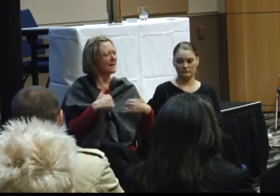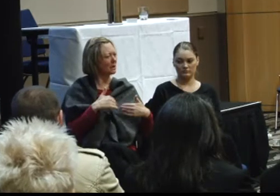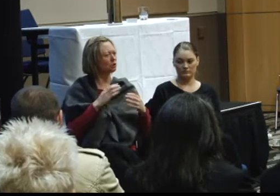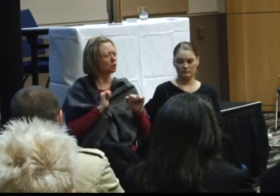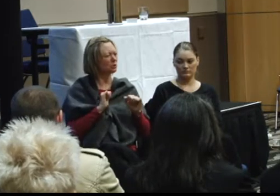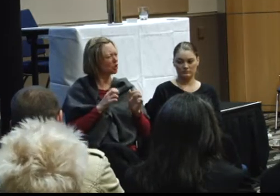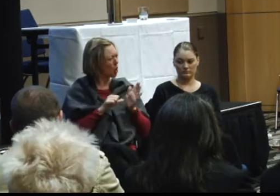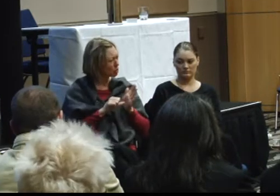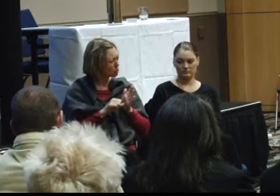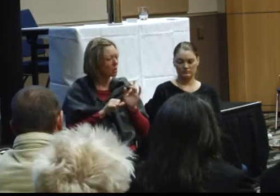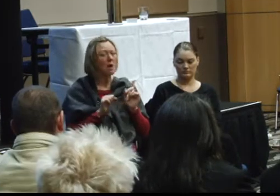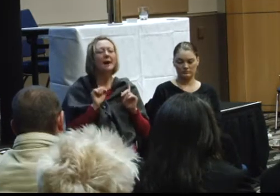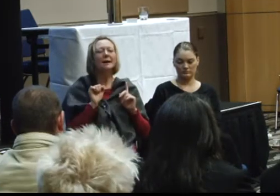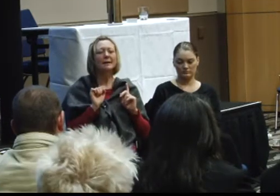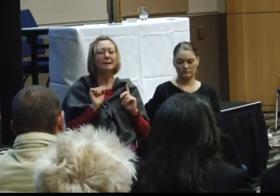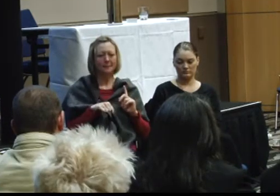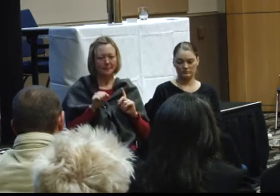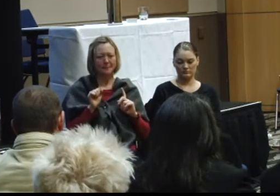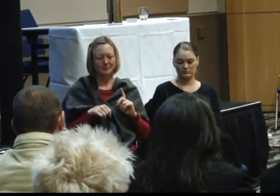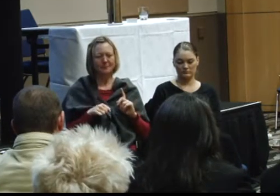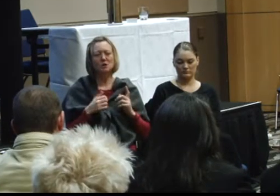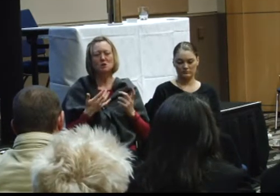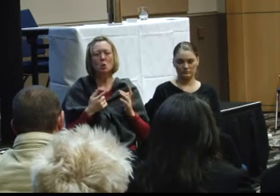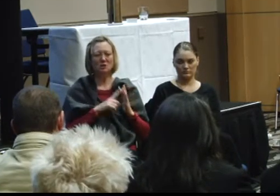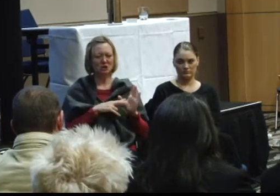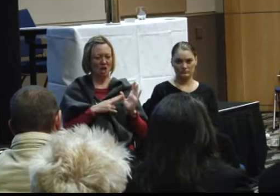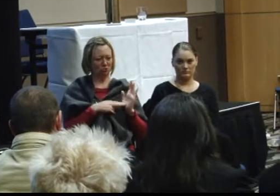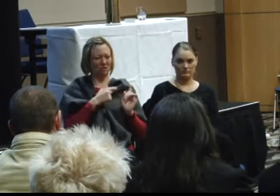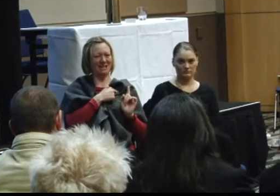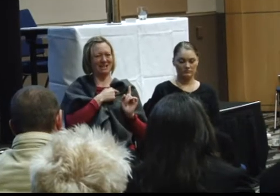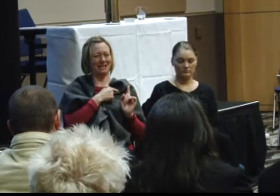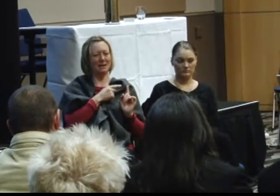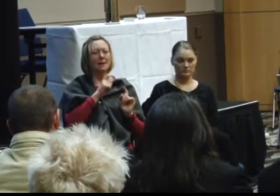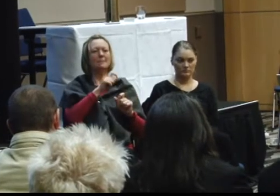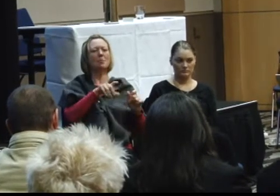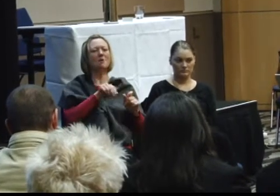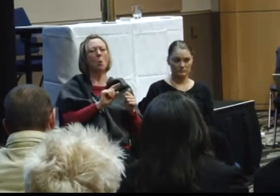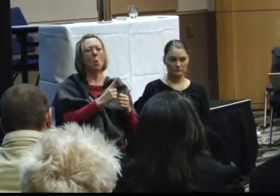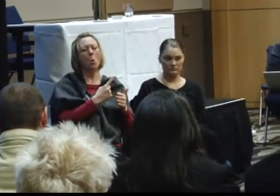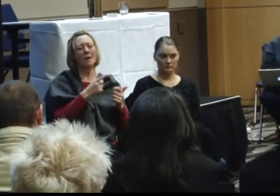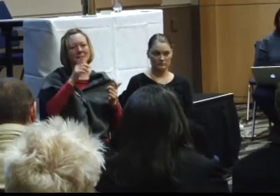Yeah. So in January, we have people from all